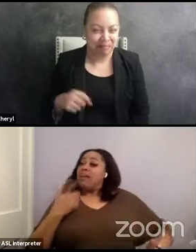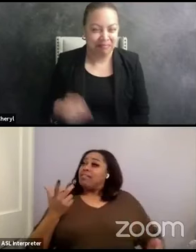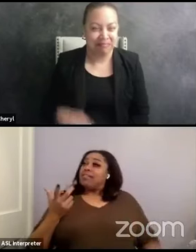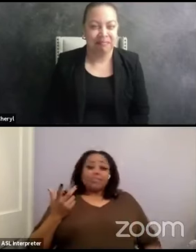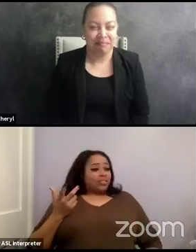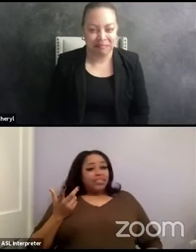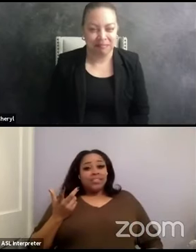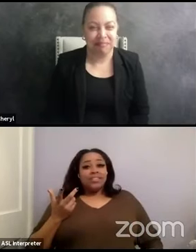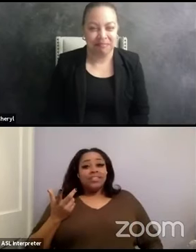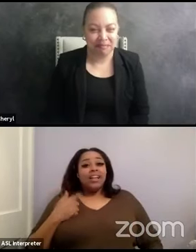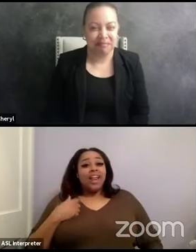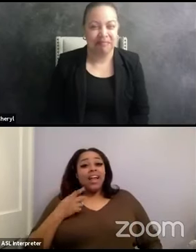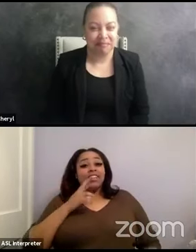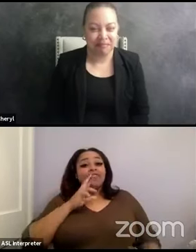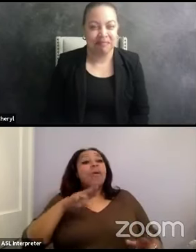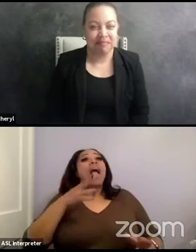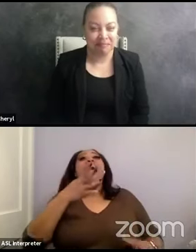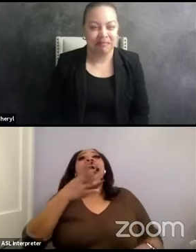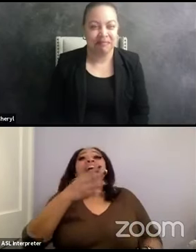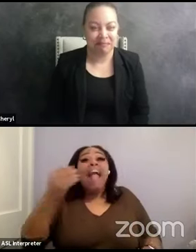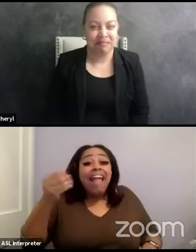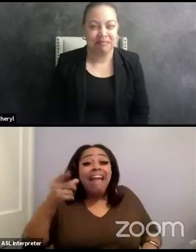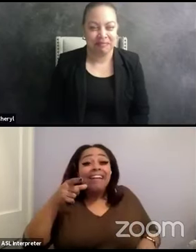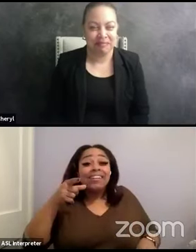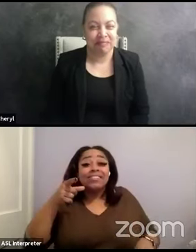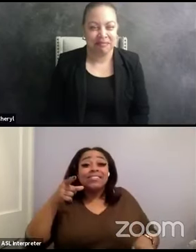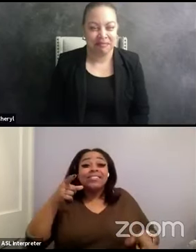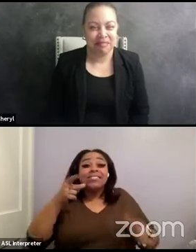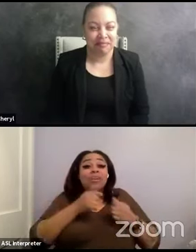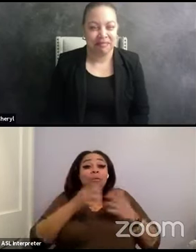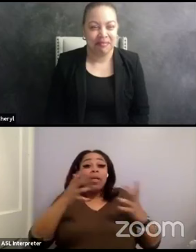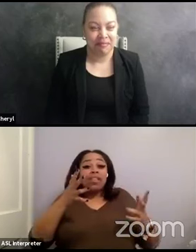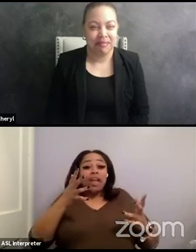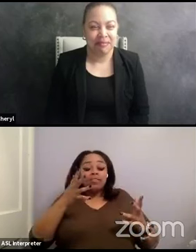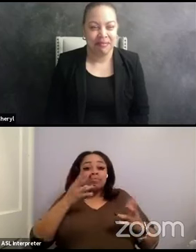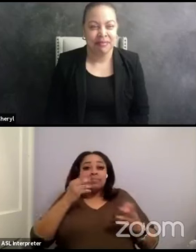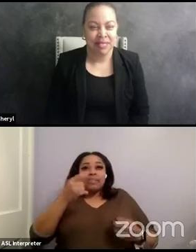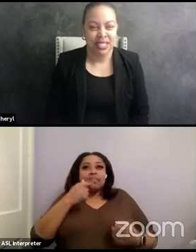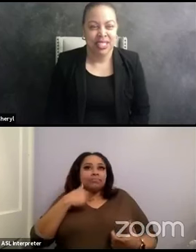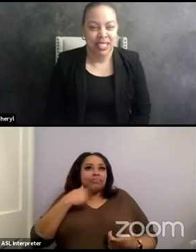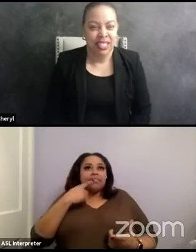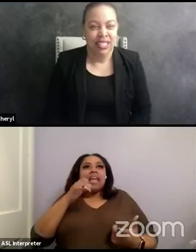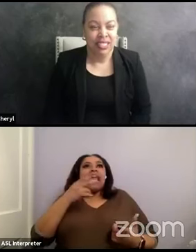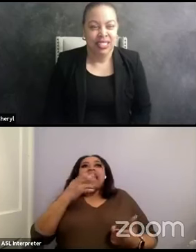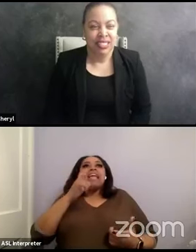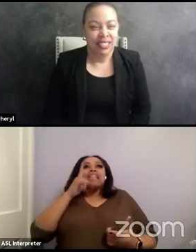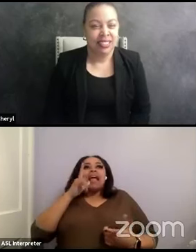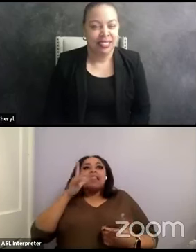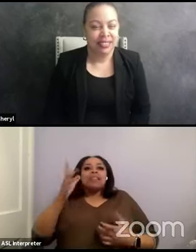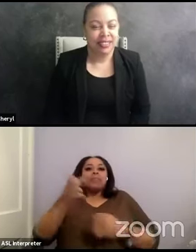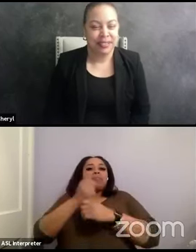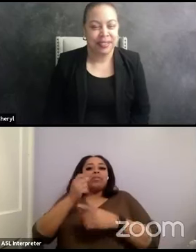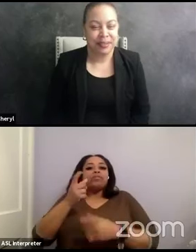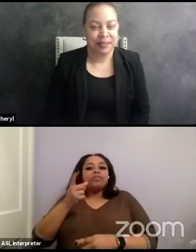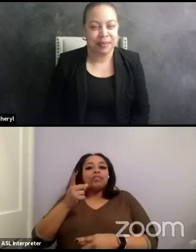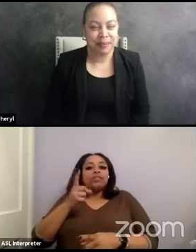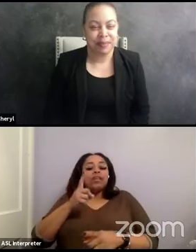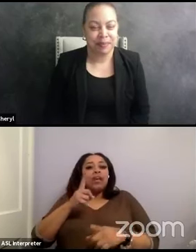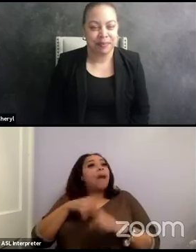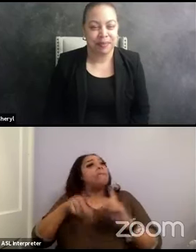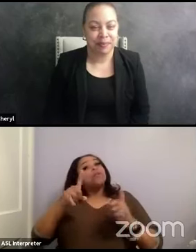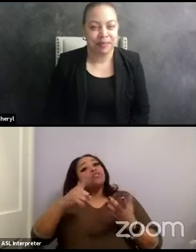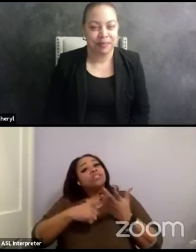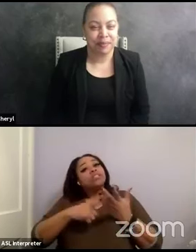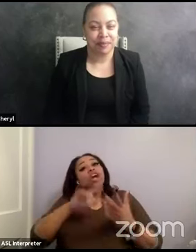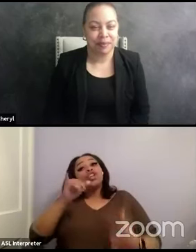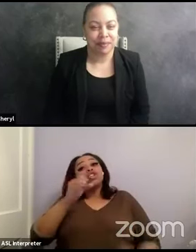just the responses and without, without let it be said that he wasn't the candidate. But then you discussed Joe